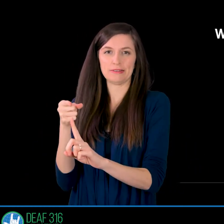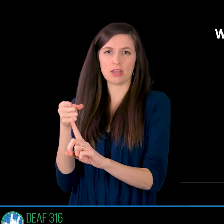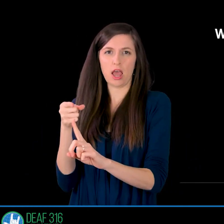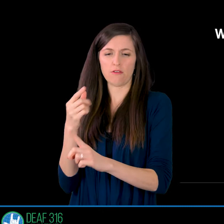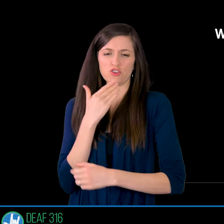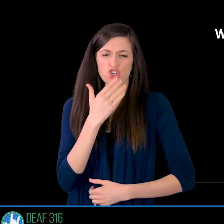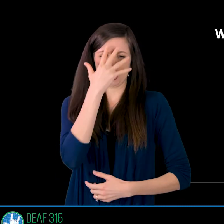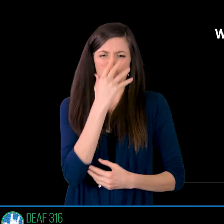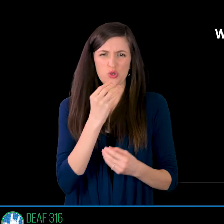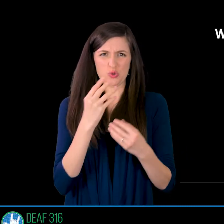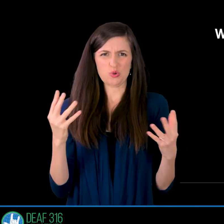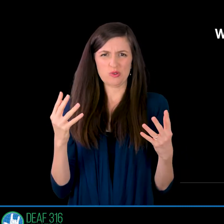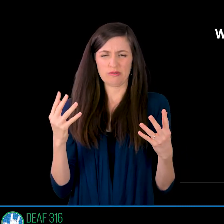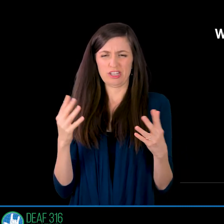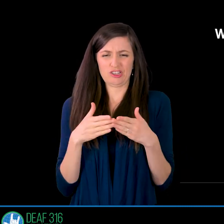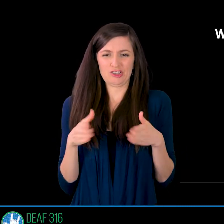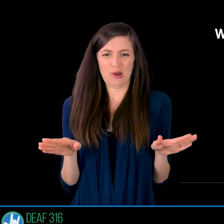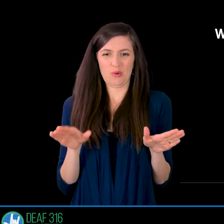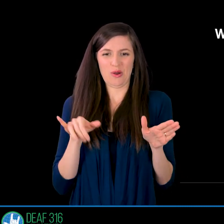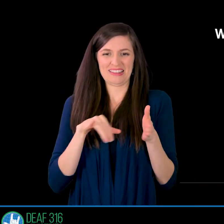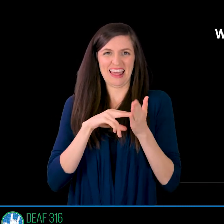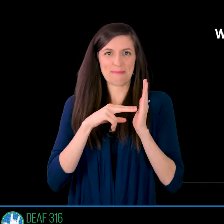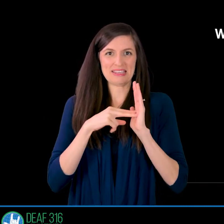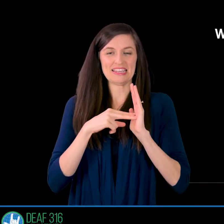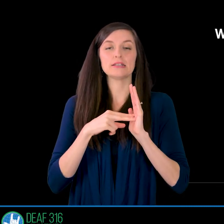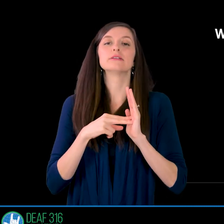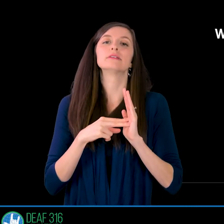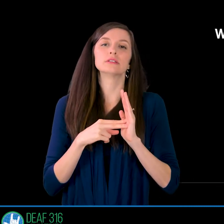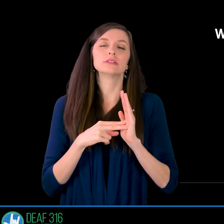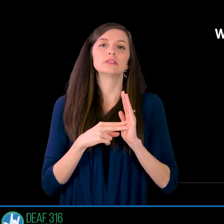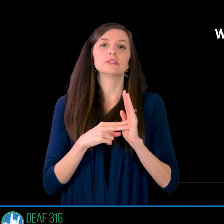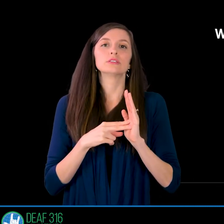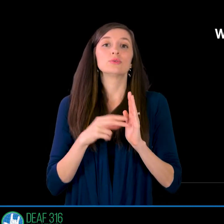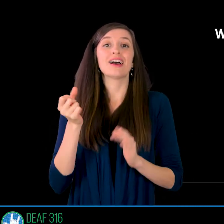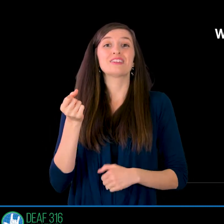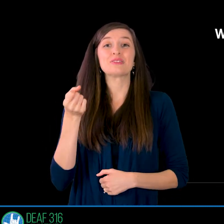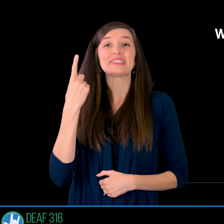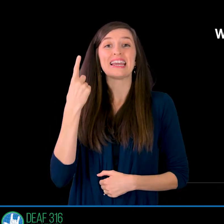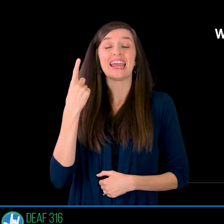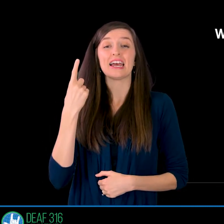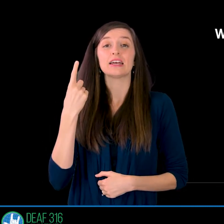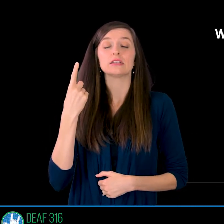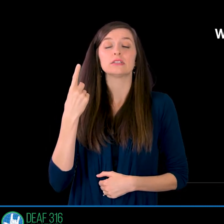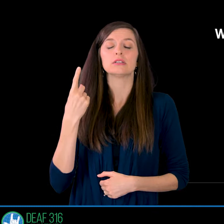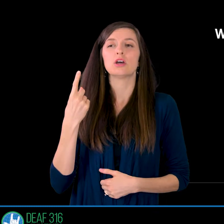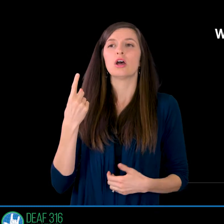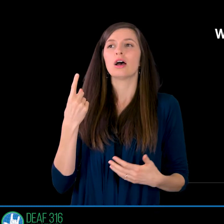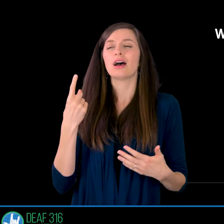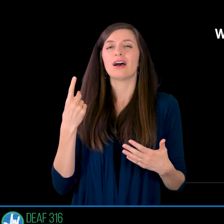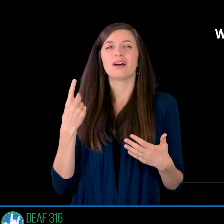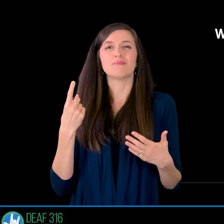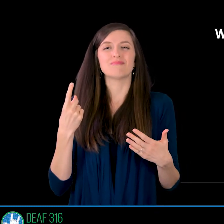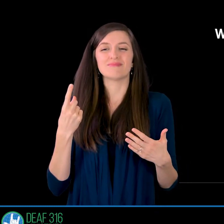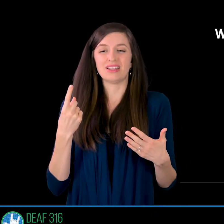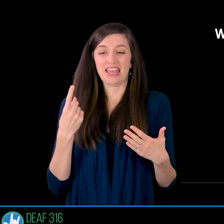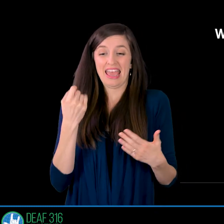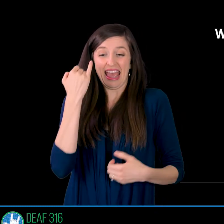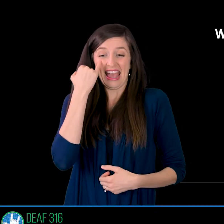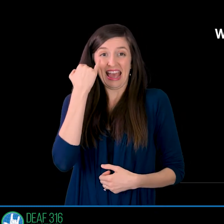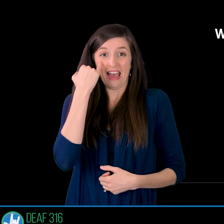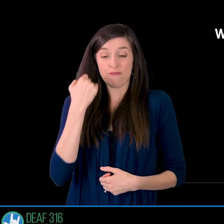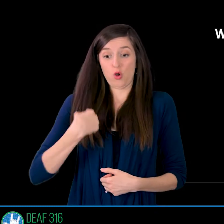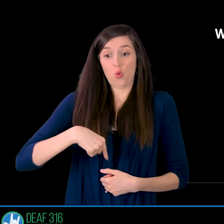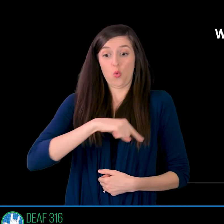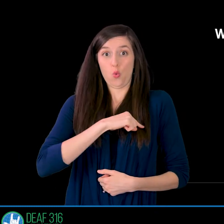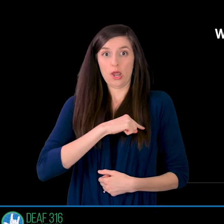good news of Christianity is because in order for any claim to good